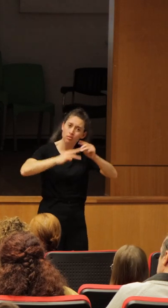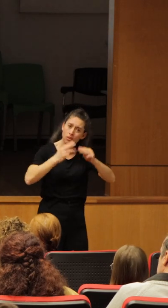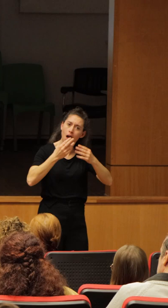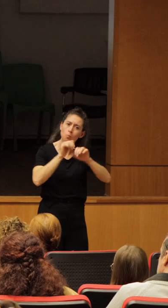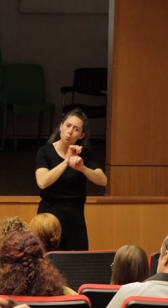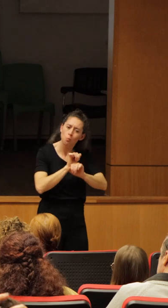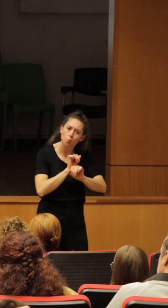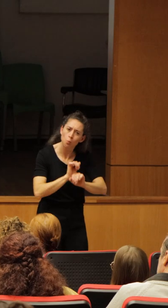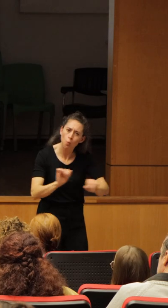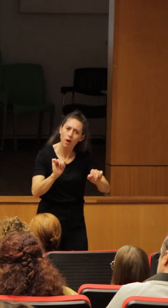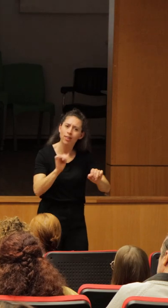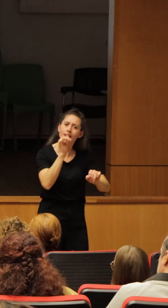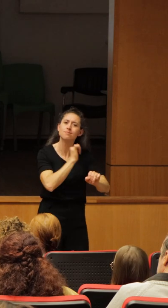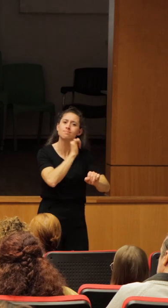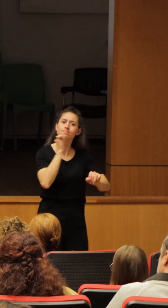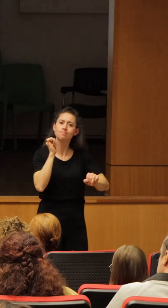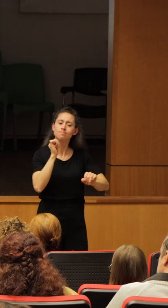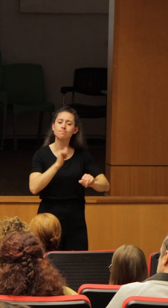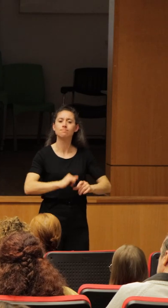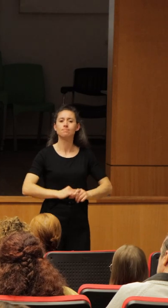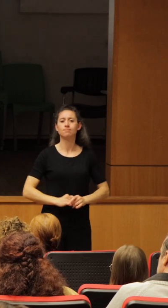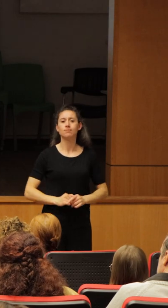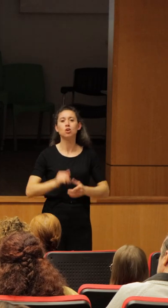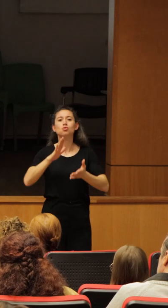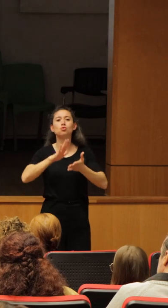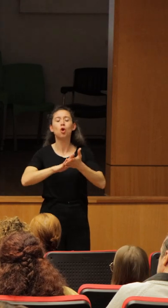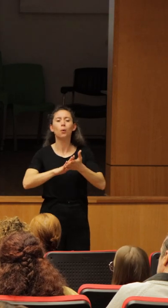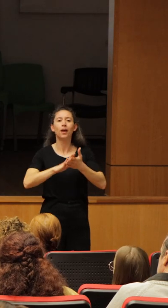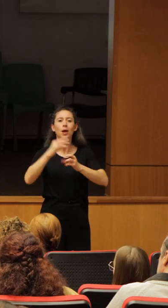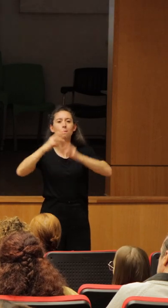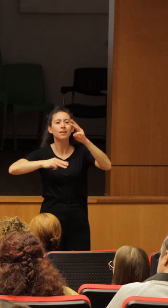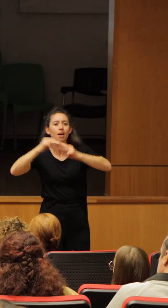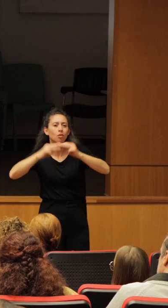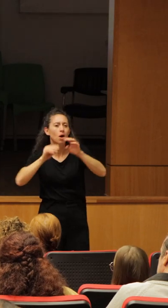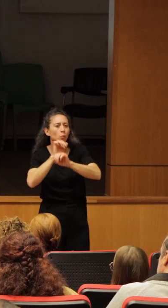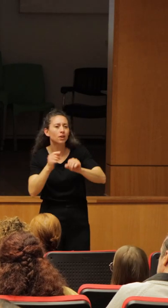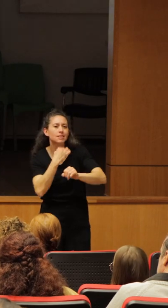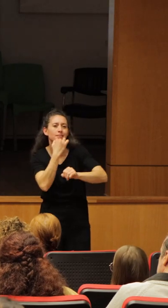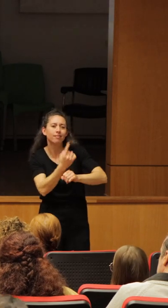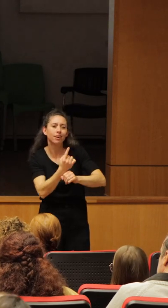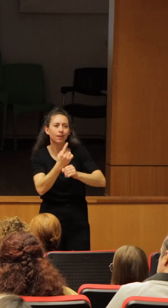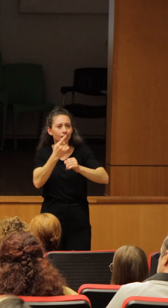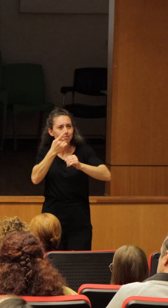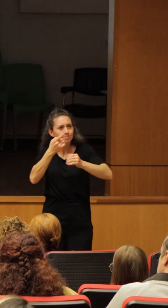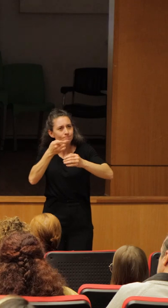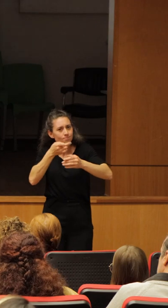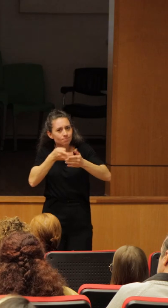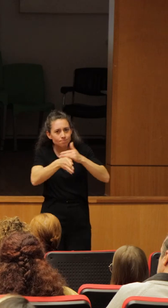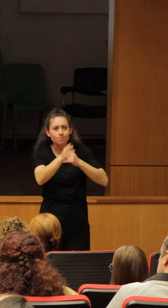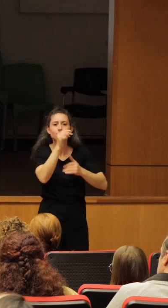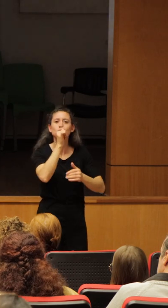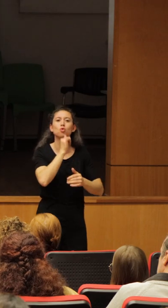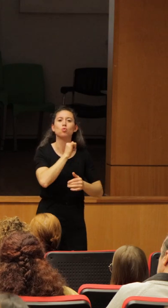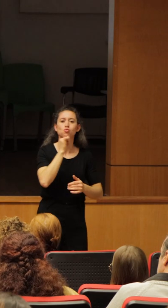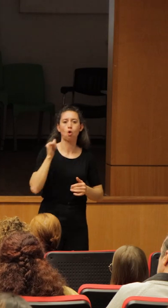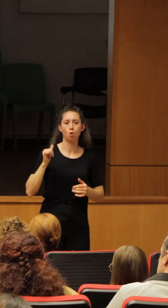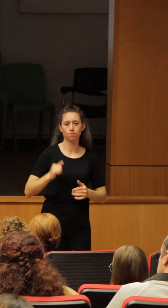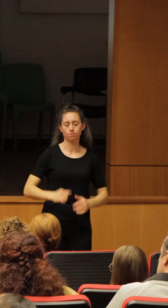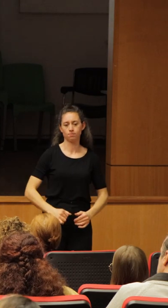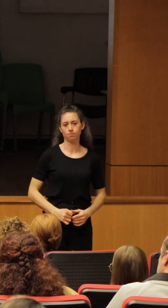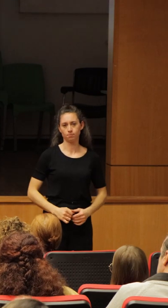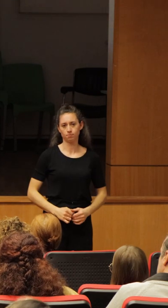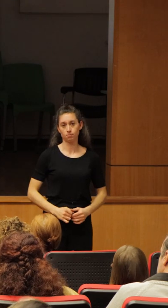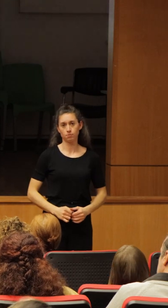solución. In a way how they work. En cuanto a cómo ellas funcionan. For each individual human, but also for